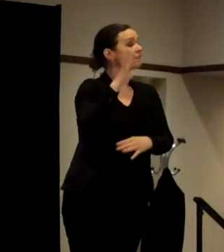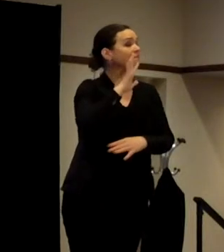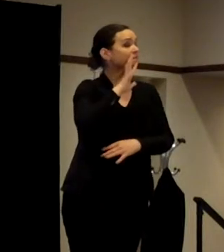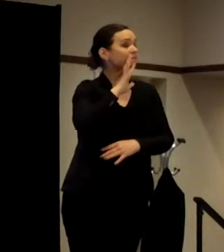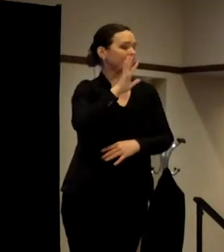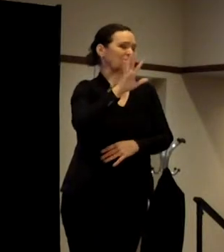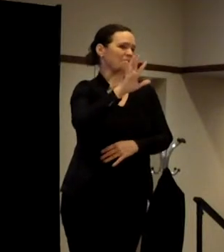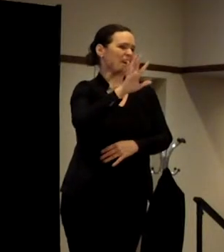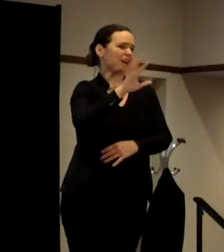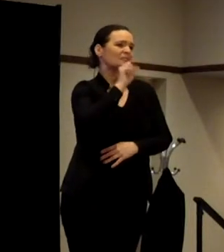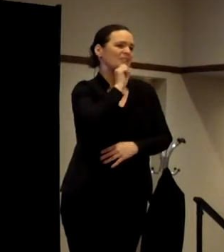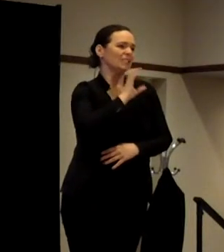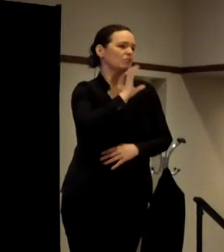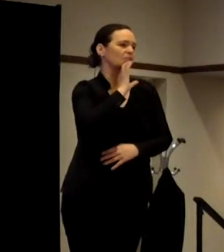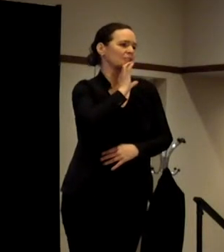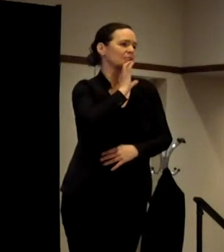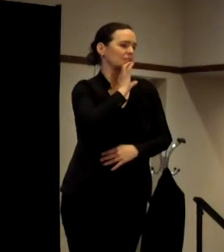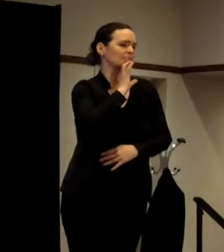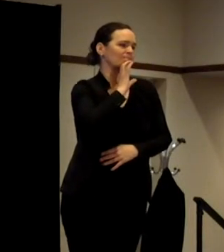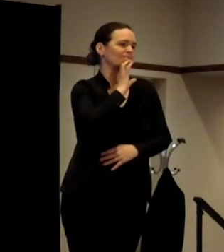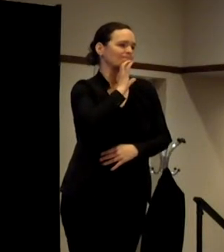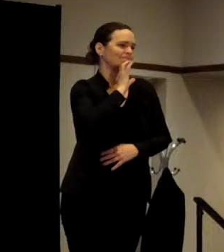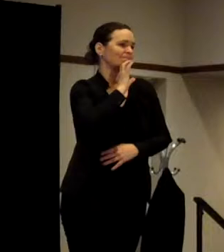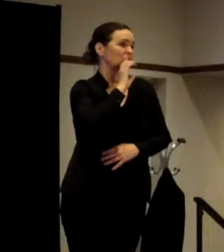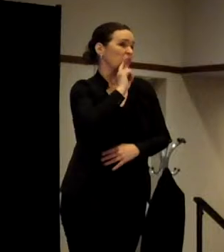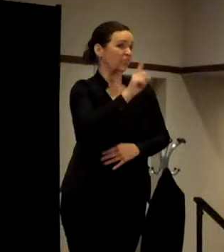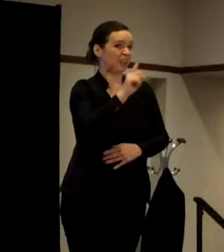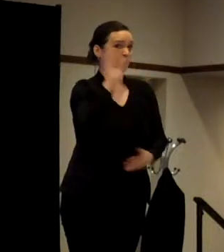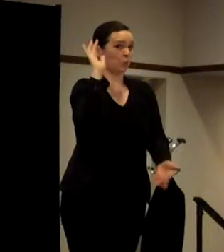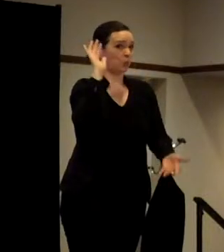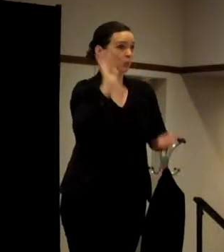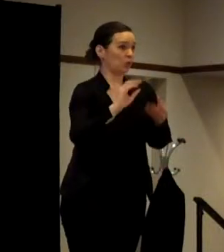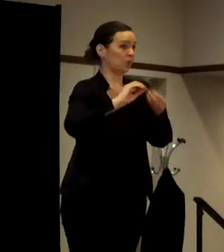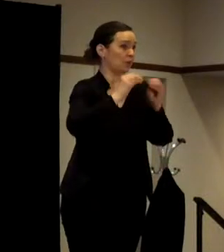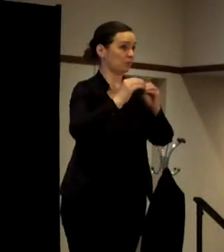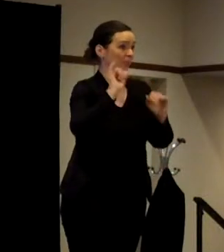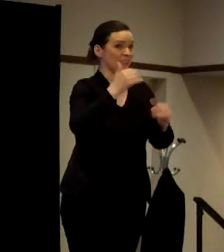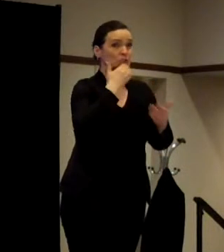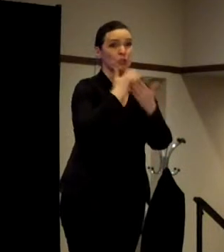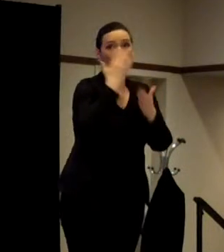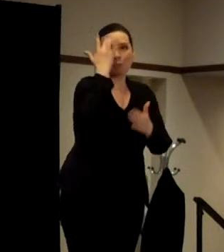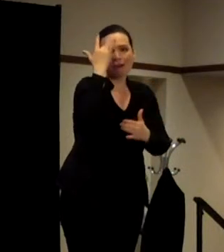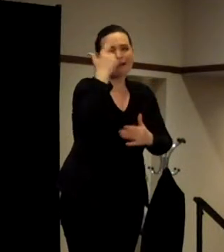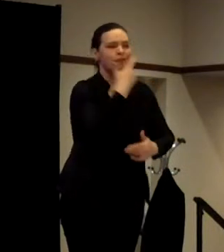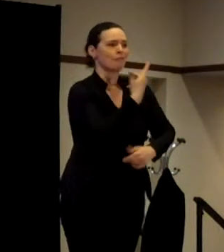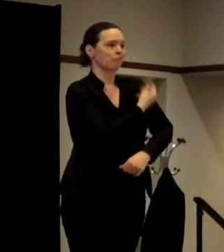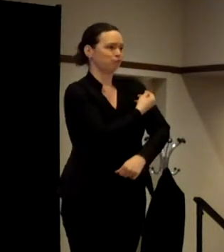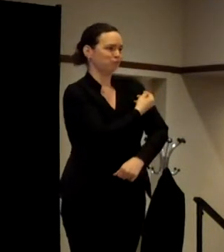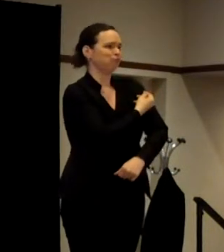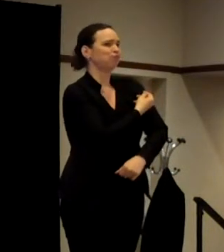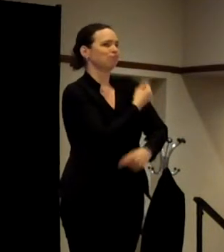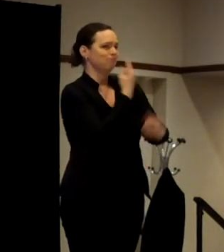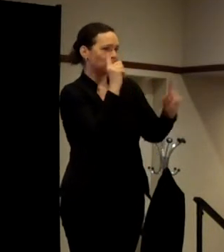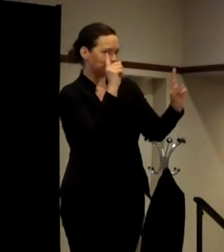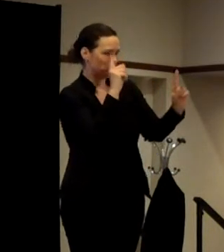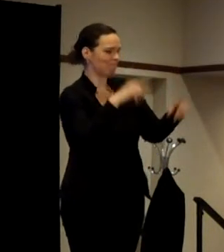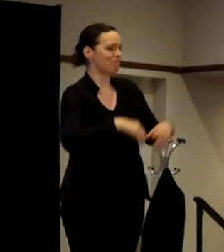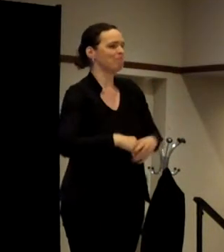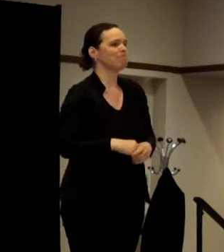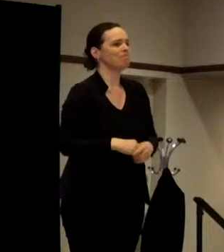Obviously, a direct correlation with our seniors getting vaccinated and the caseloads going